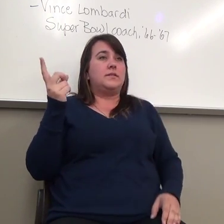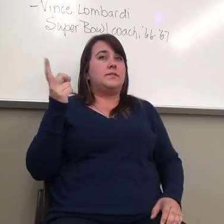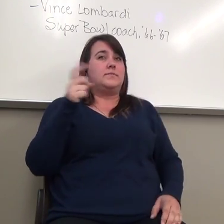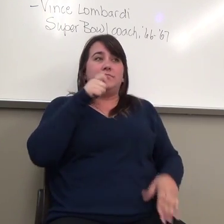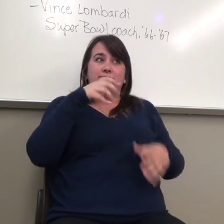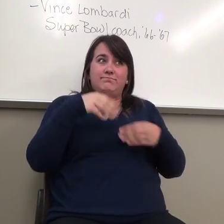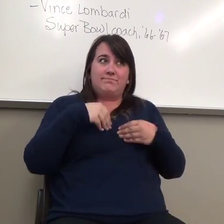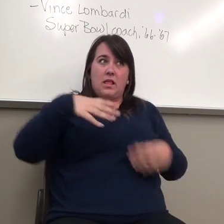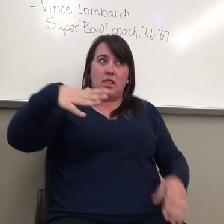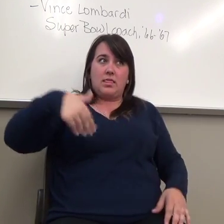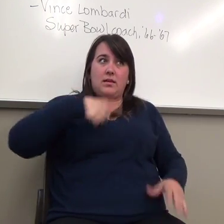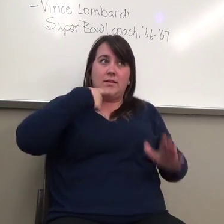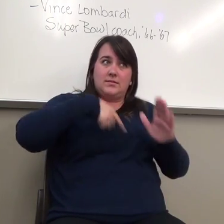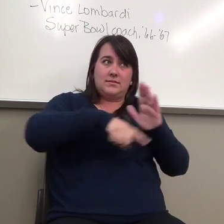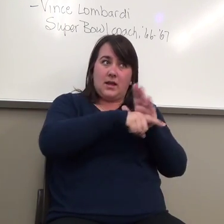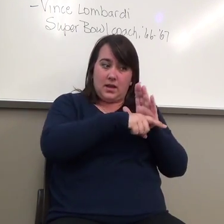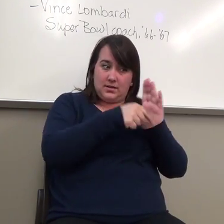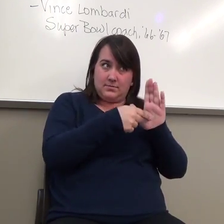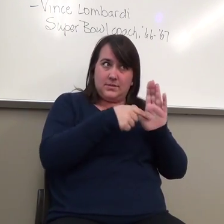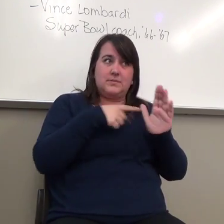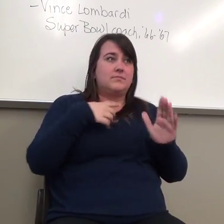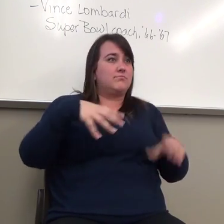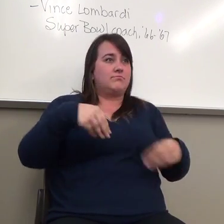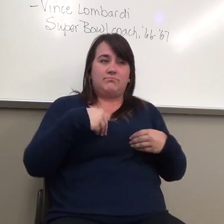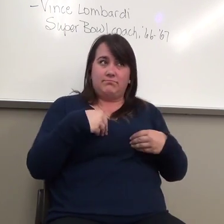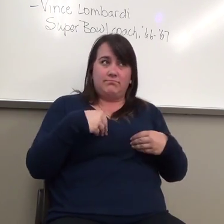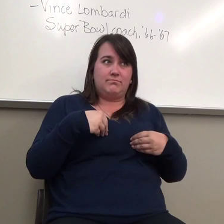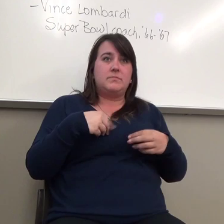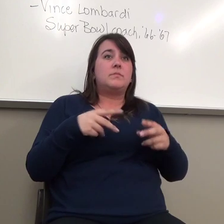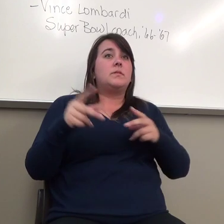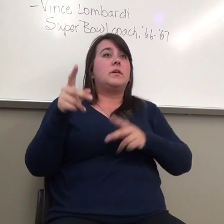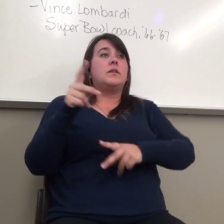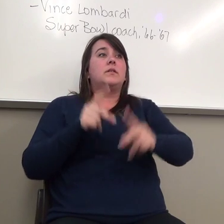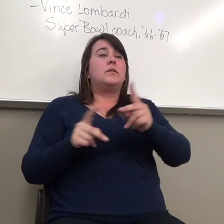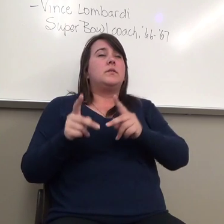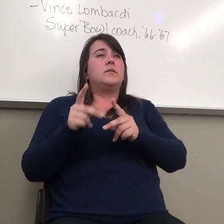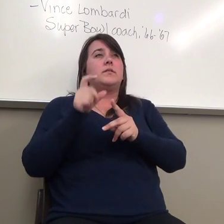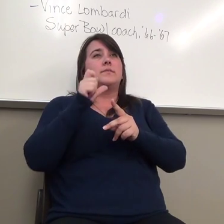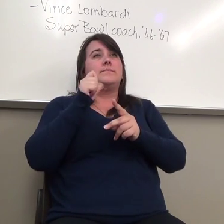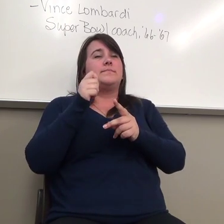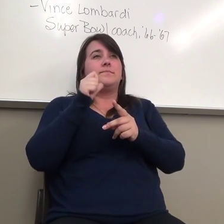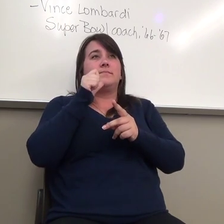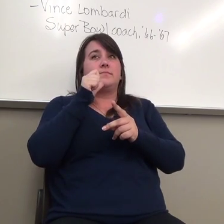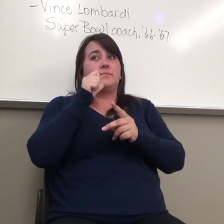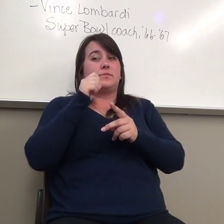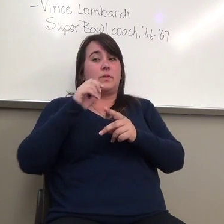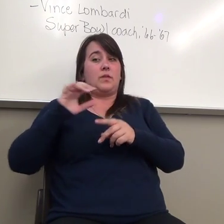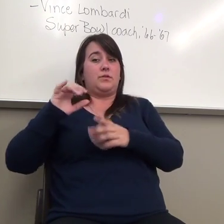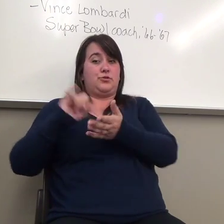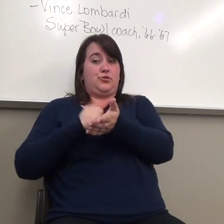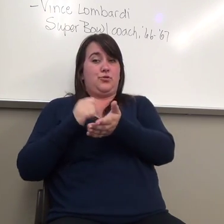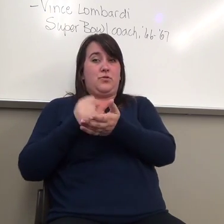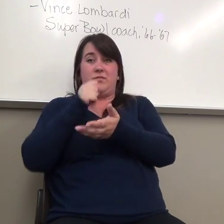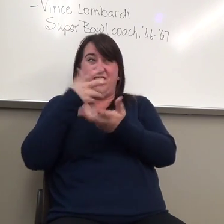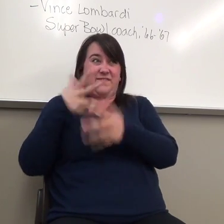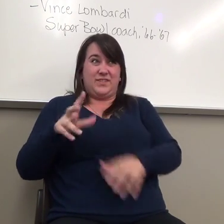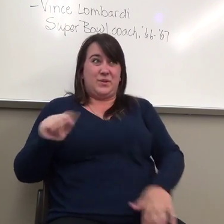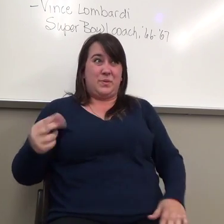late assignments, but people who don't have this done by Thursday still